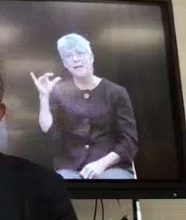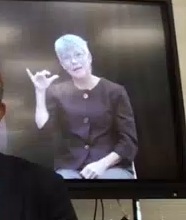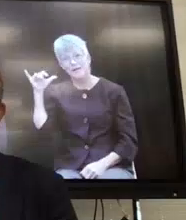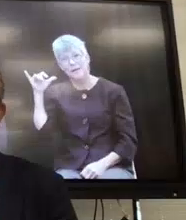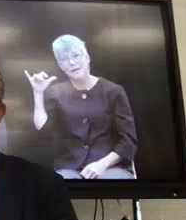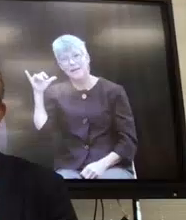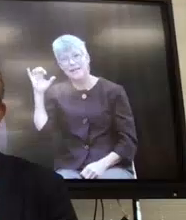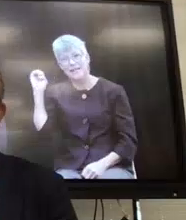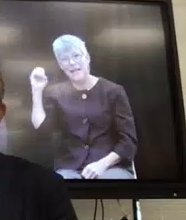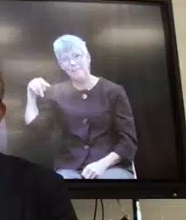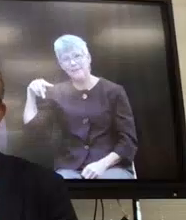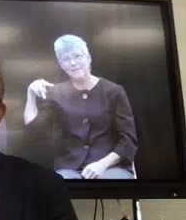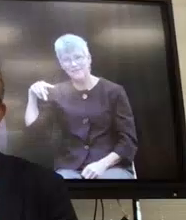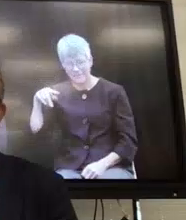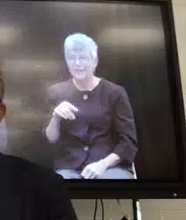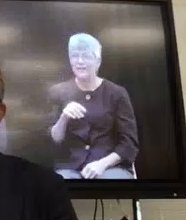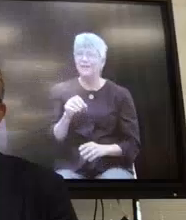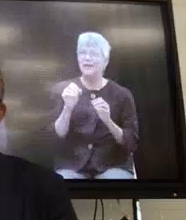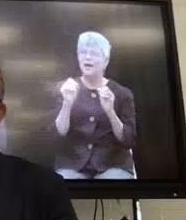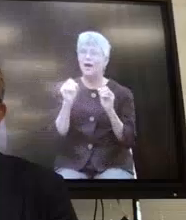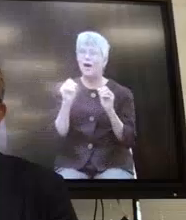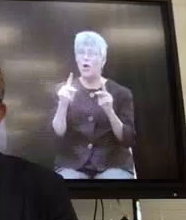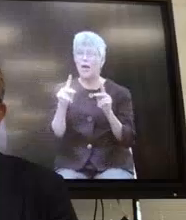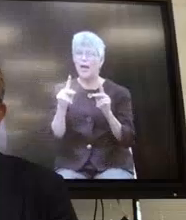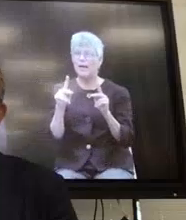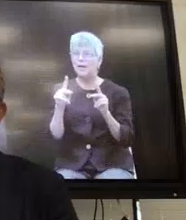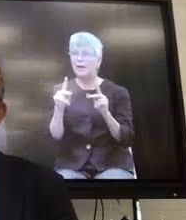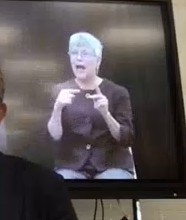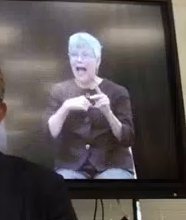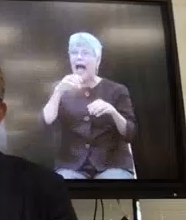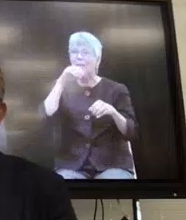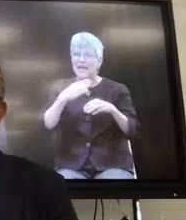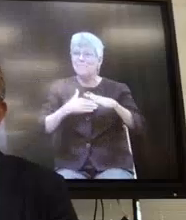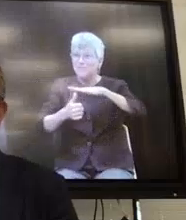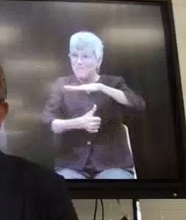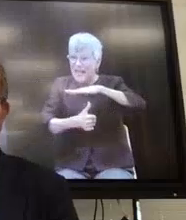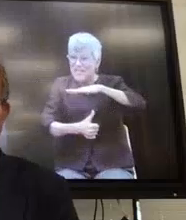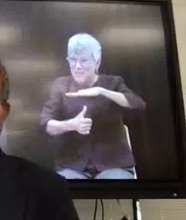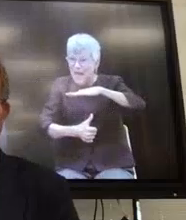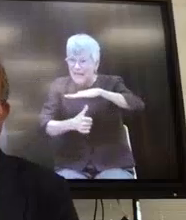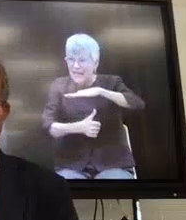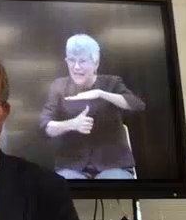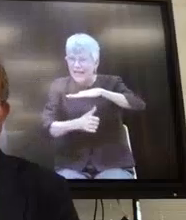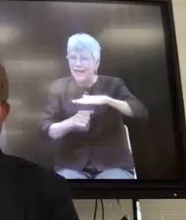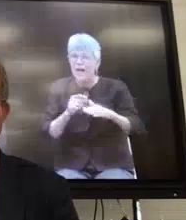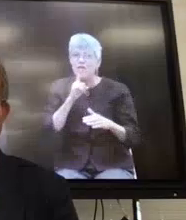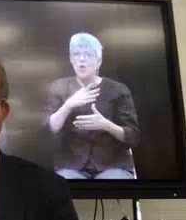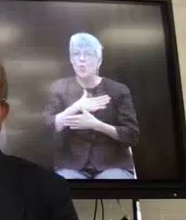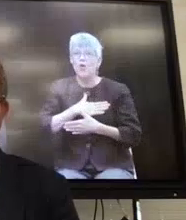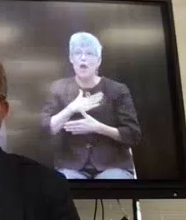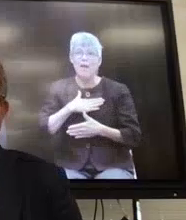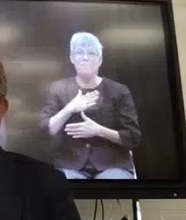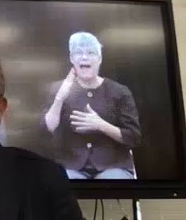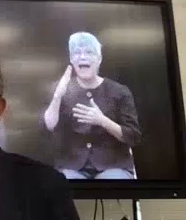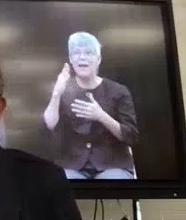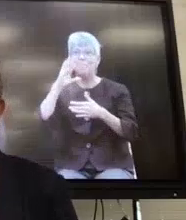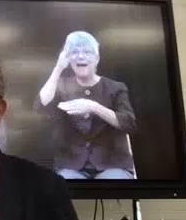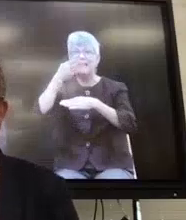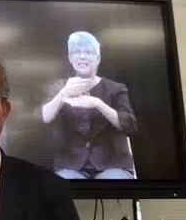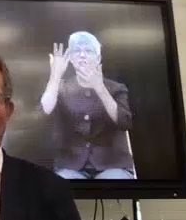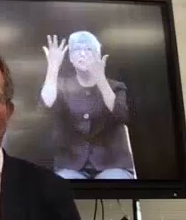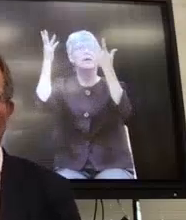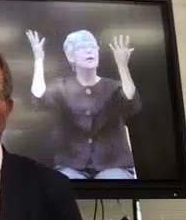Okay. Yes, I am in a basement. I hope some of you appreciate my son's decor. It's all